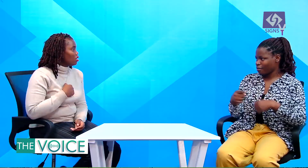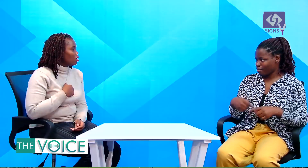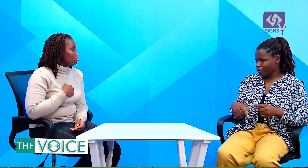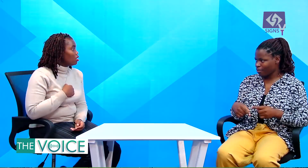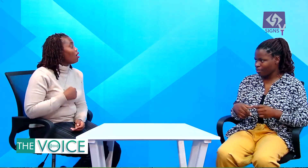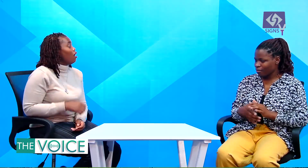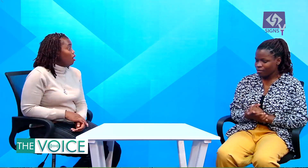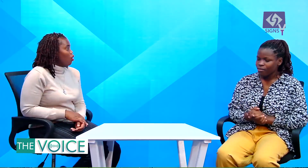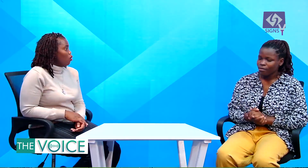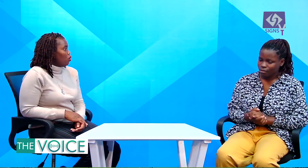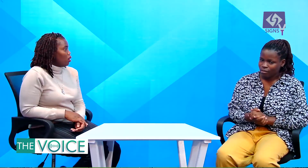ago.